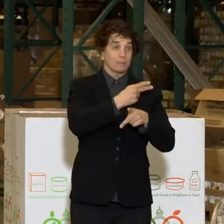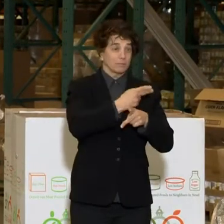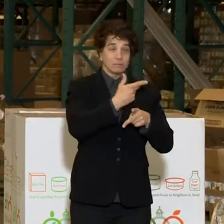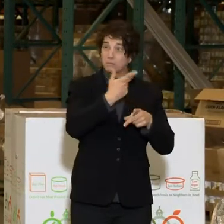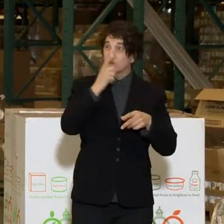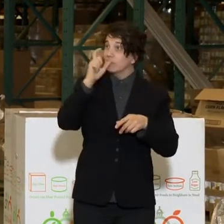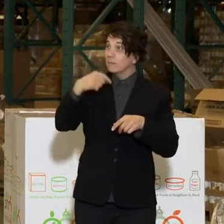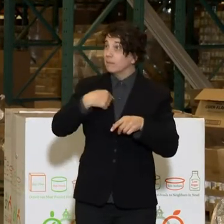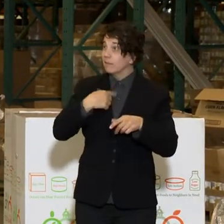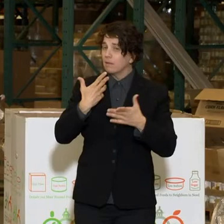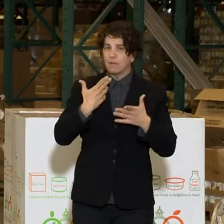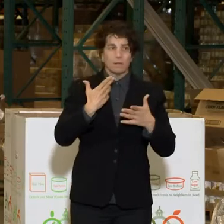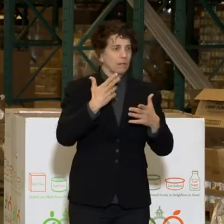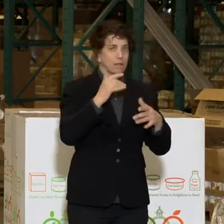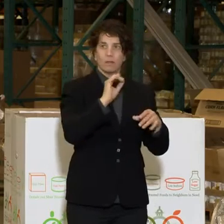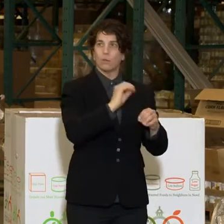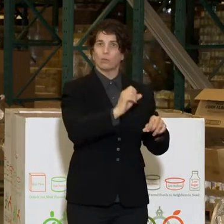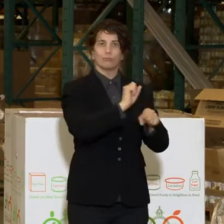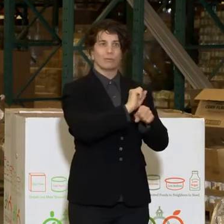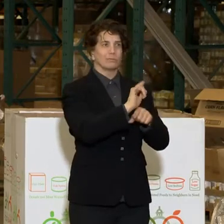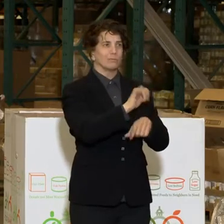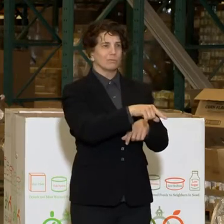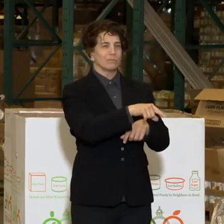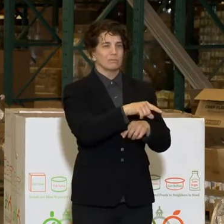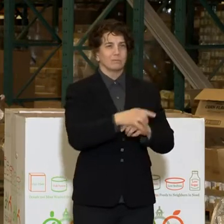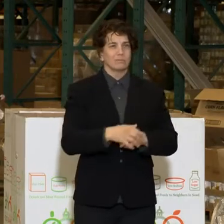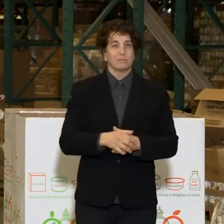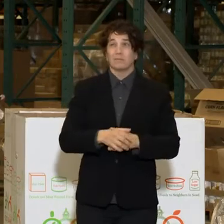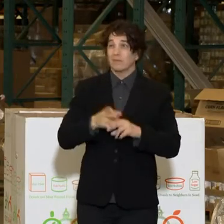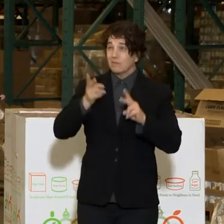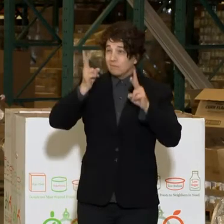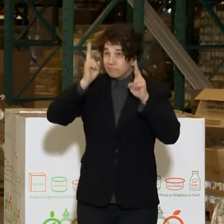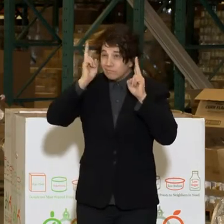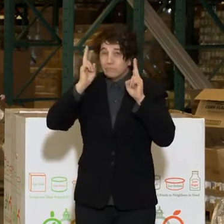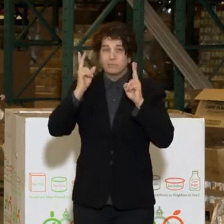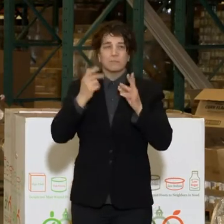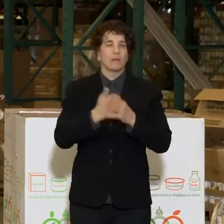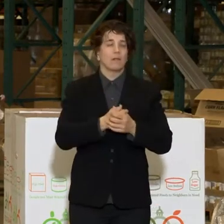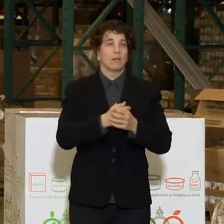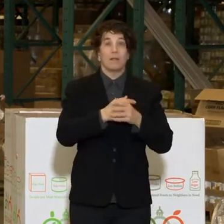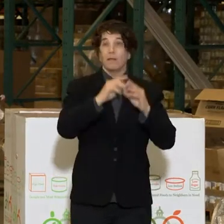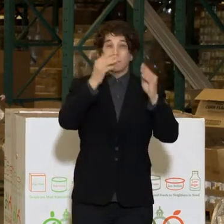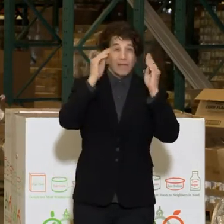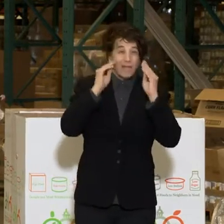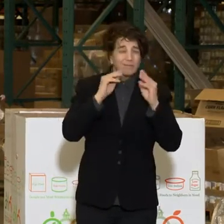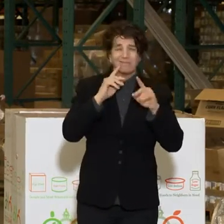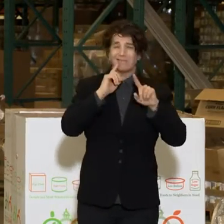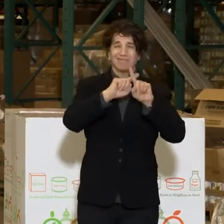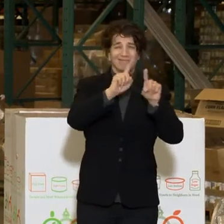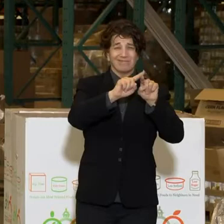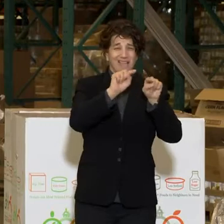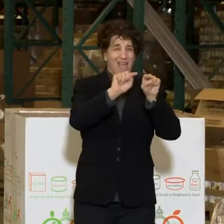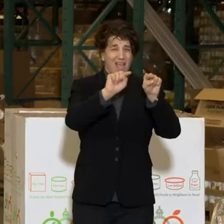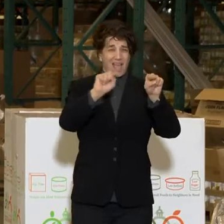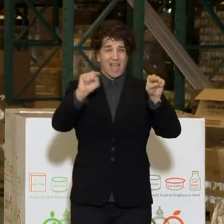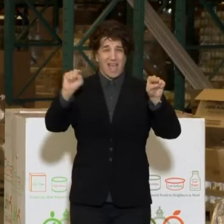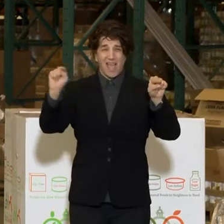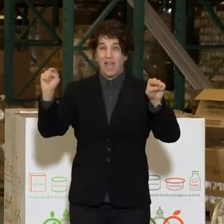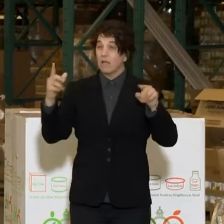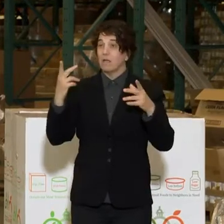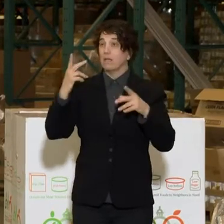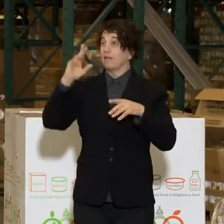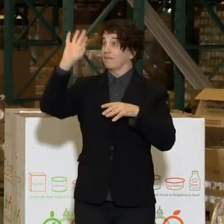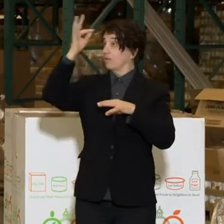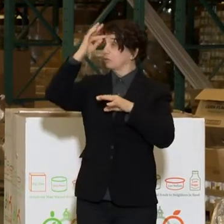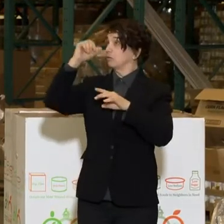The barbers and beauticians who are losing money every single day because people aren't coming to work and are trying